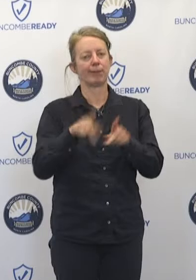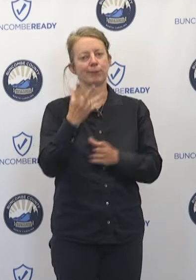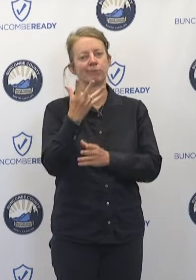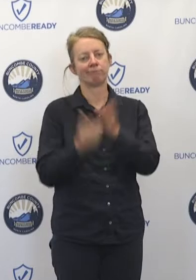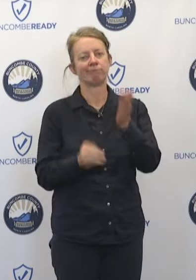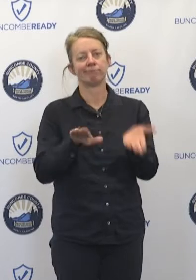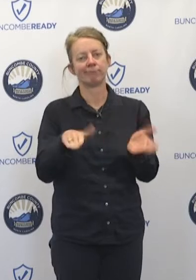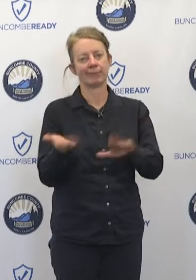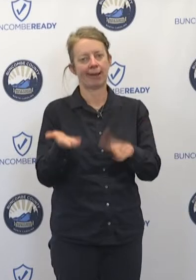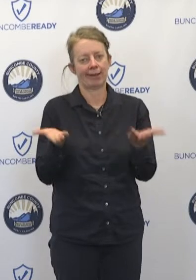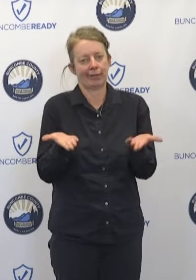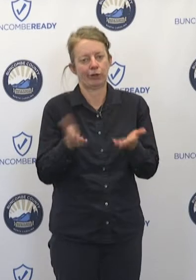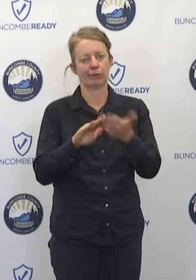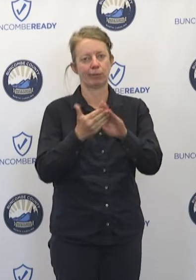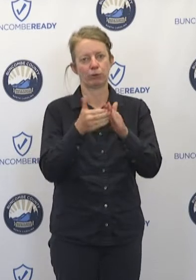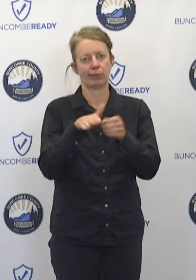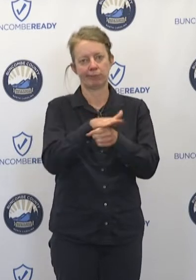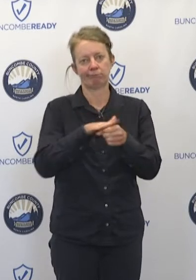occurred in our community.